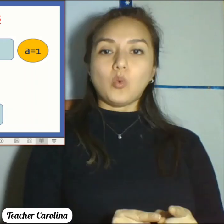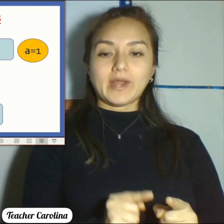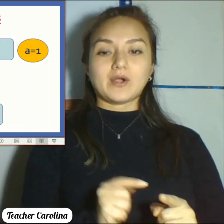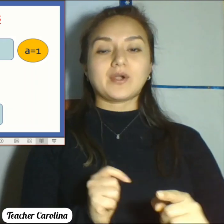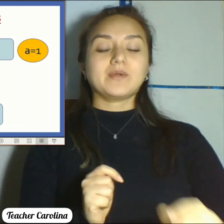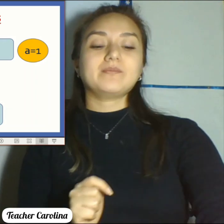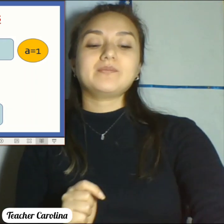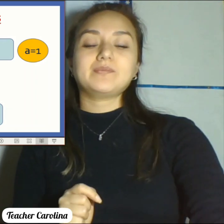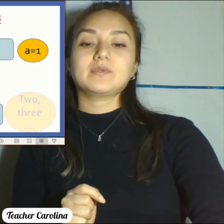were.